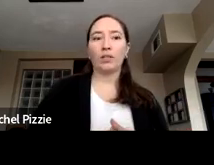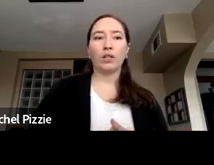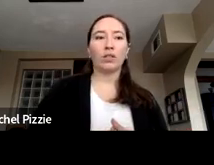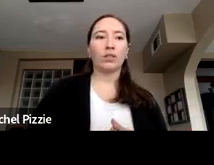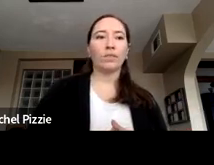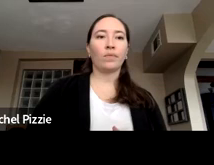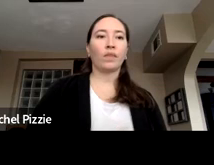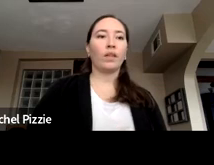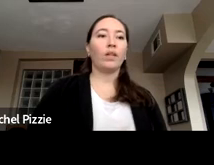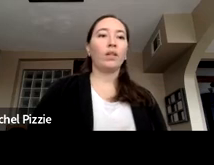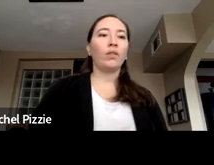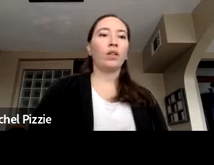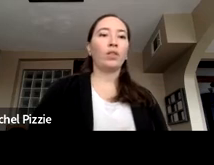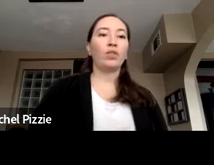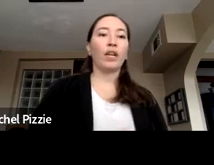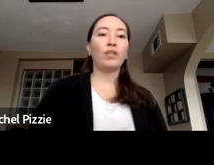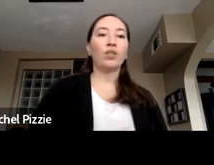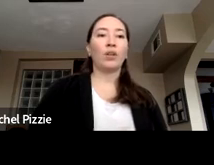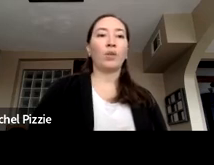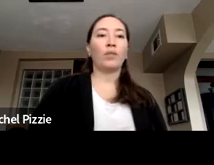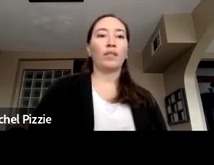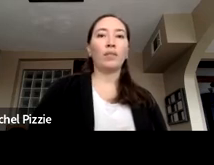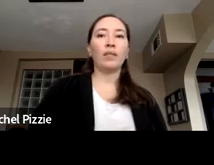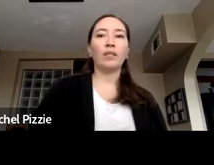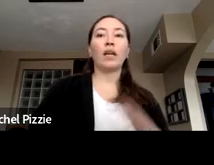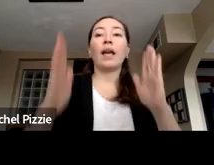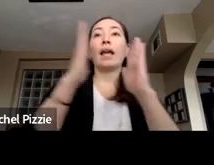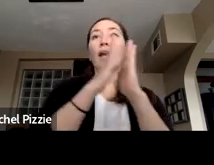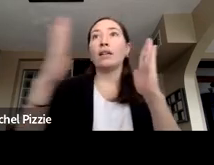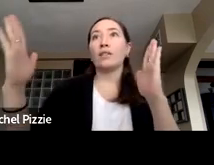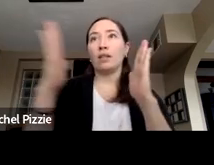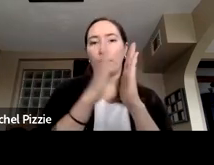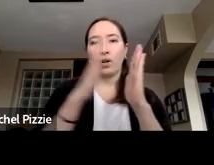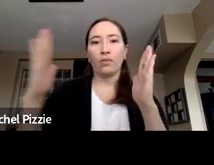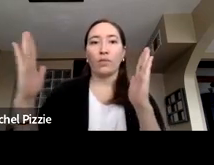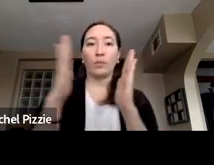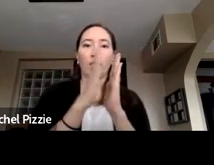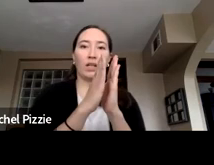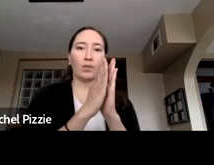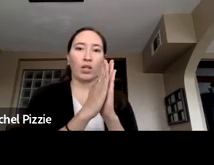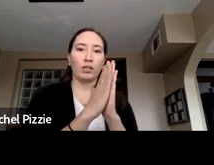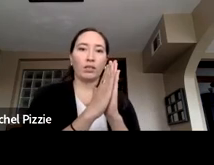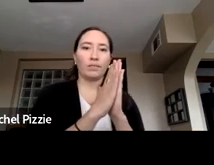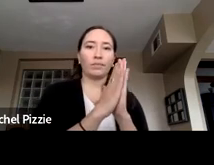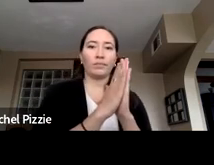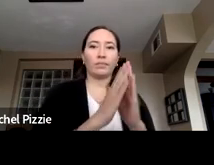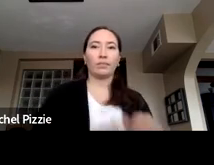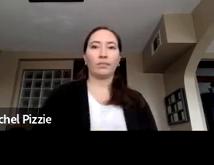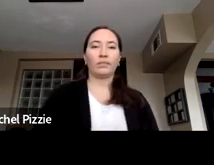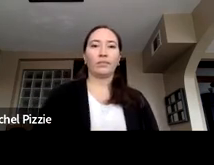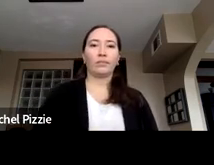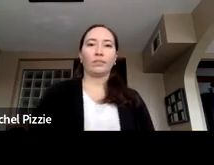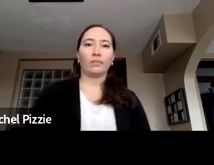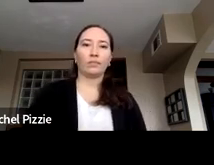multiple answers. You can also change the number of statements and the number of response options.